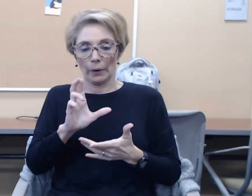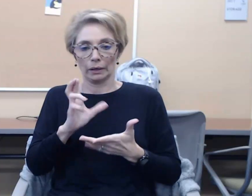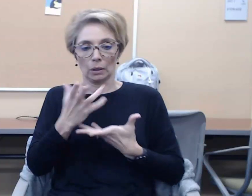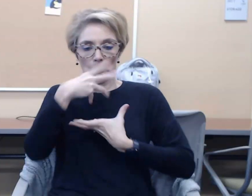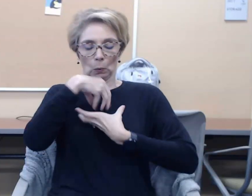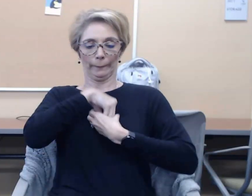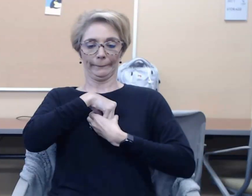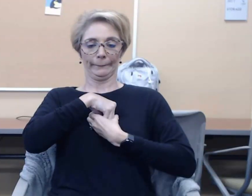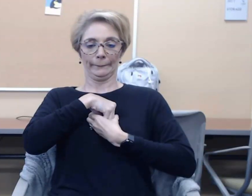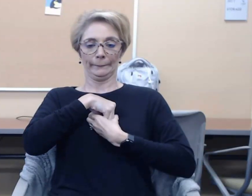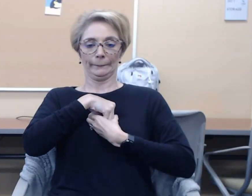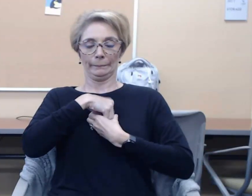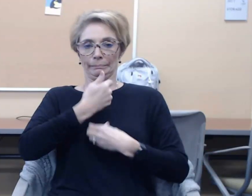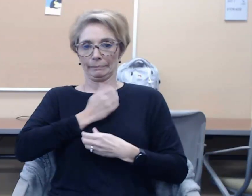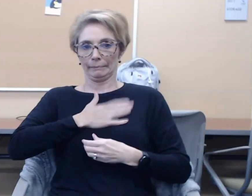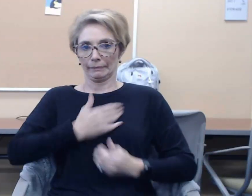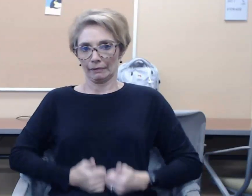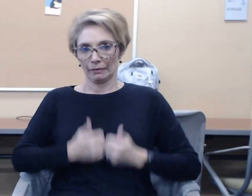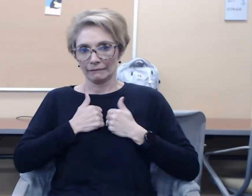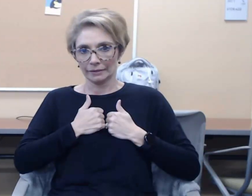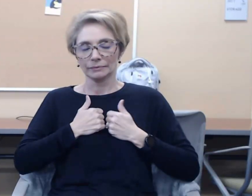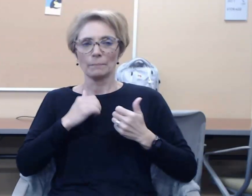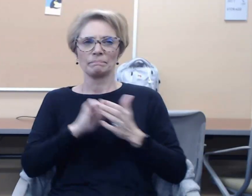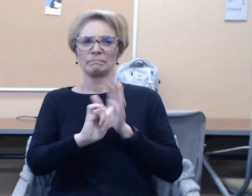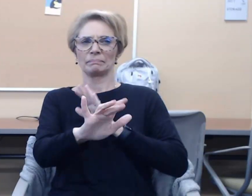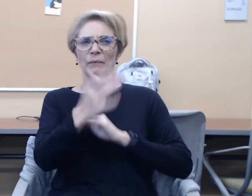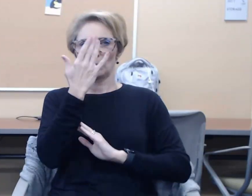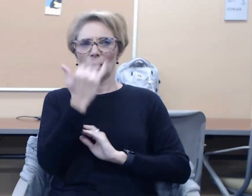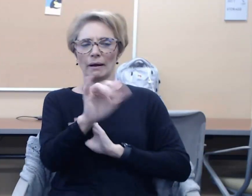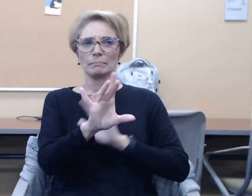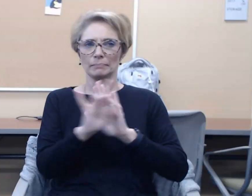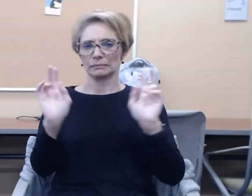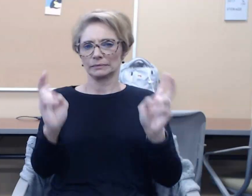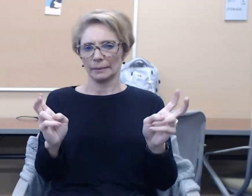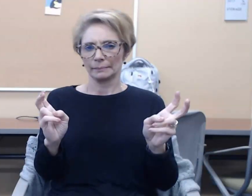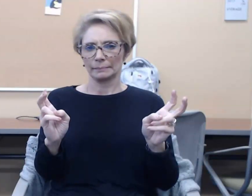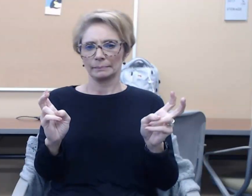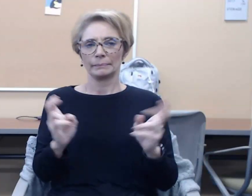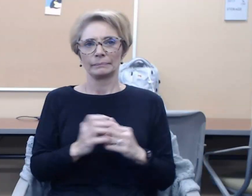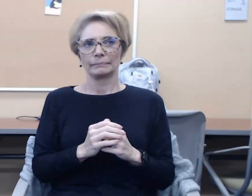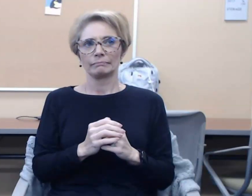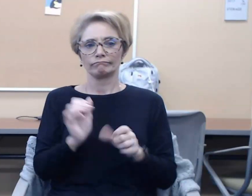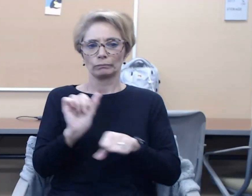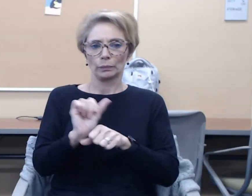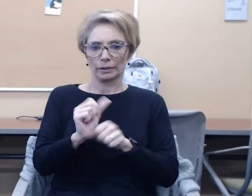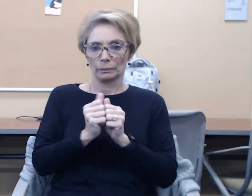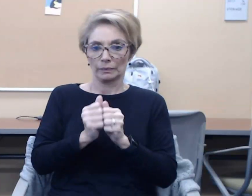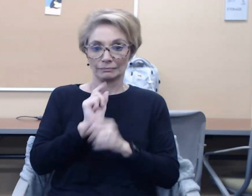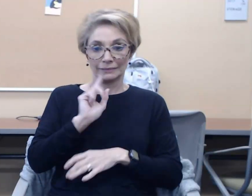life overall. So that's why I chose this topic, because in working with deaf and hard of hearing students as an